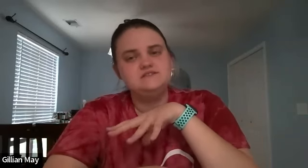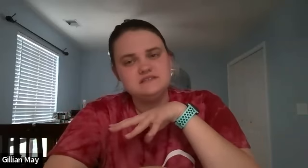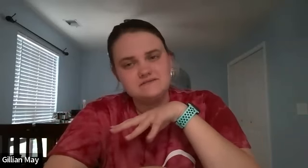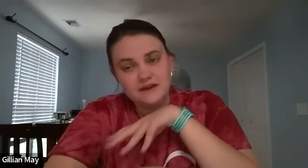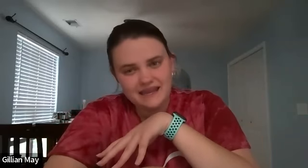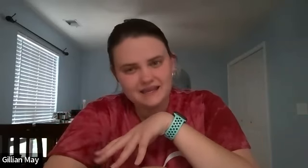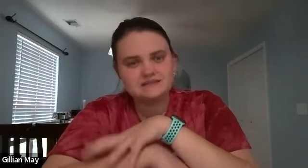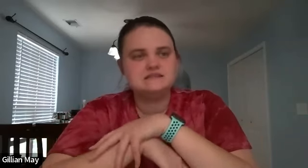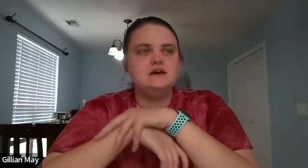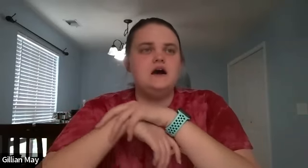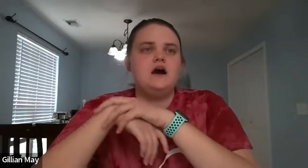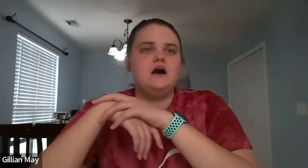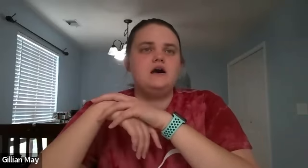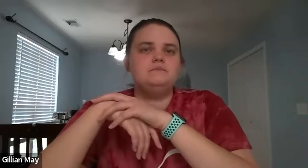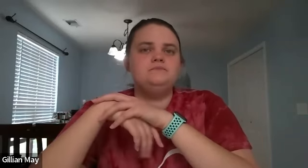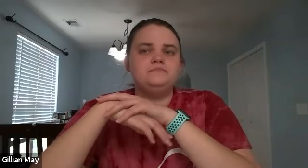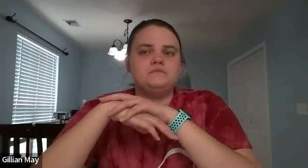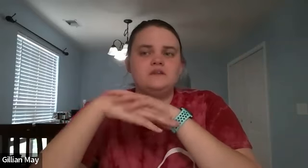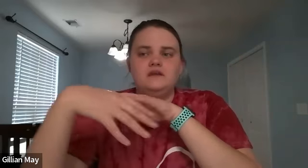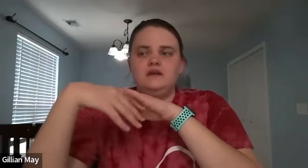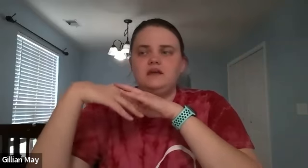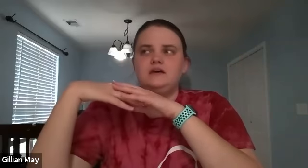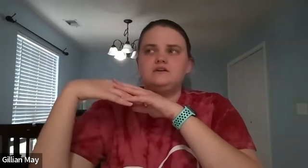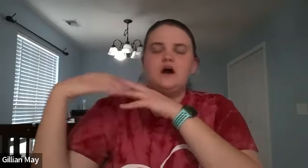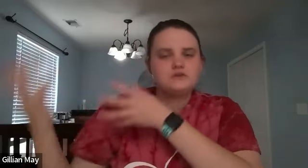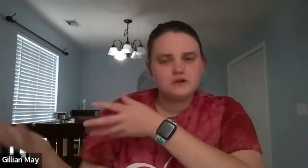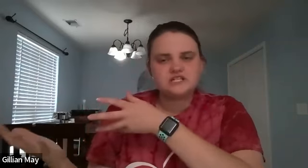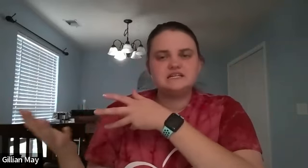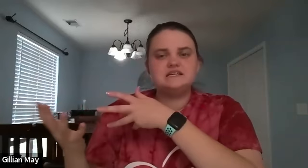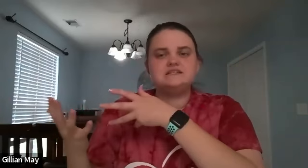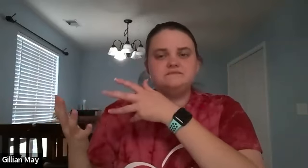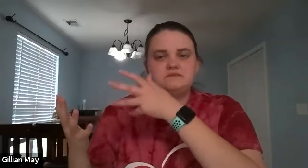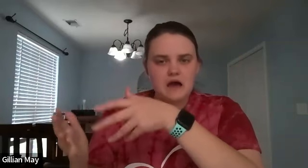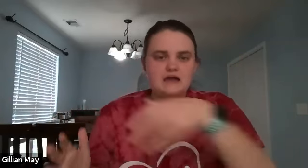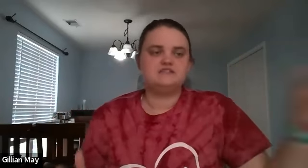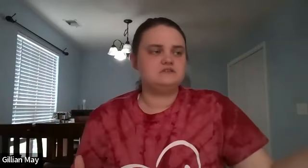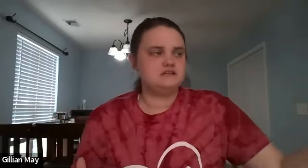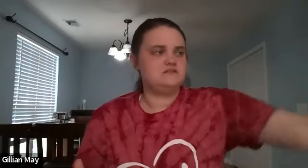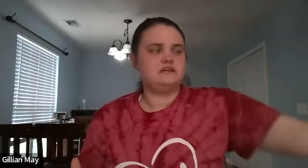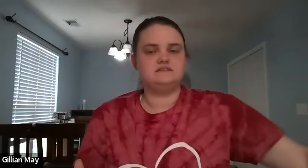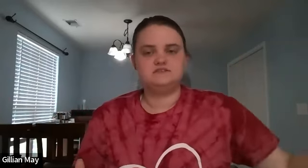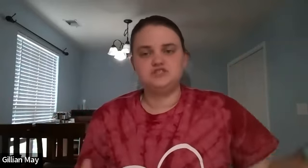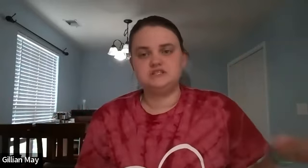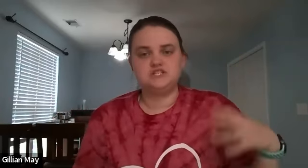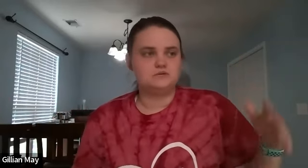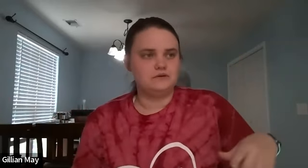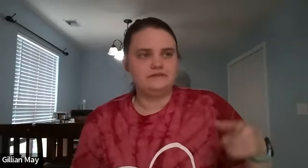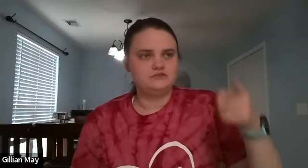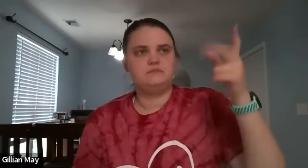also the sign for ants, cockroaches, flies, those kinds of things, just the general, like there's a bug